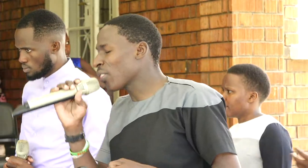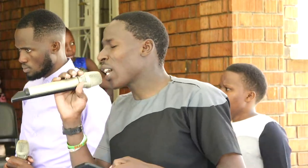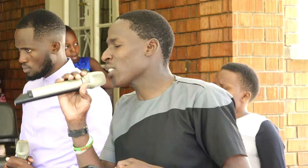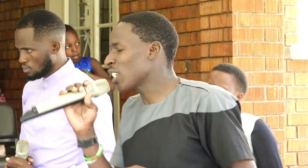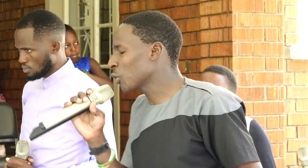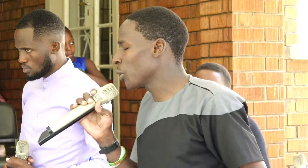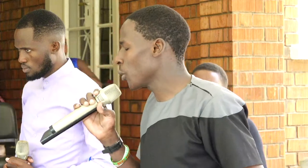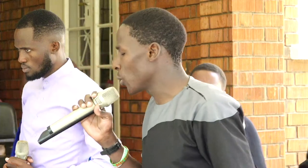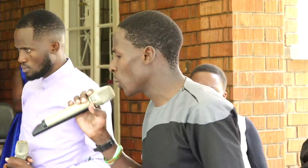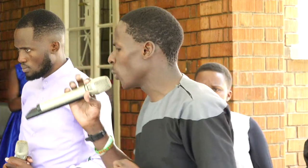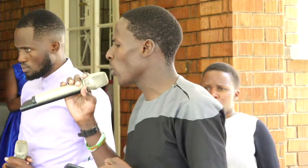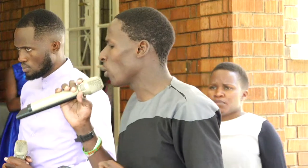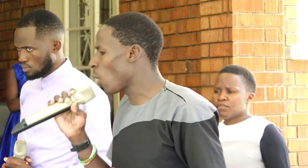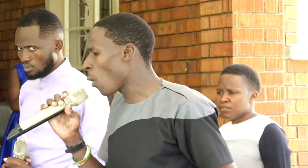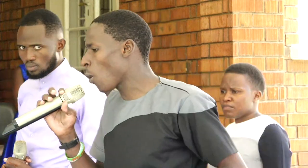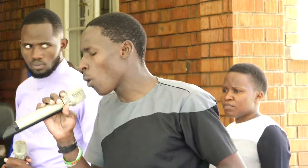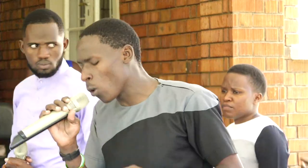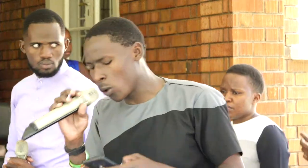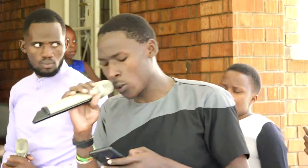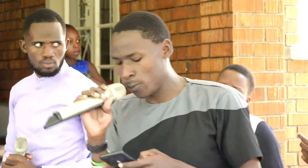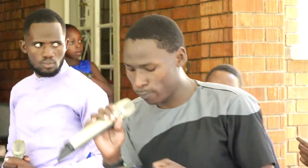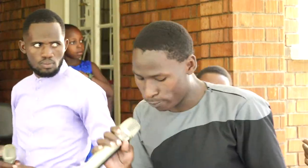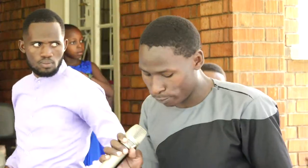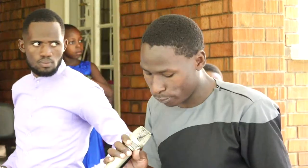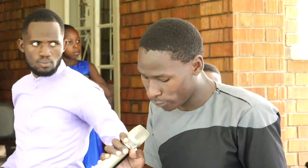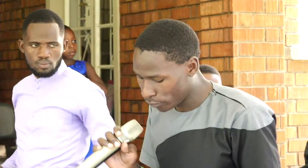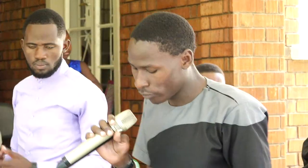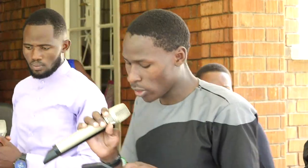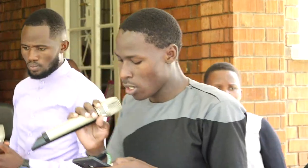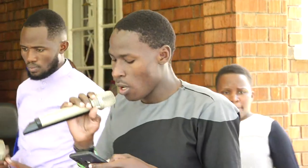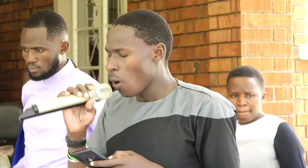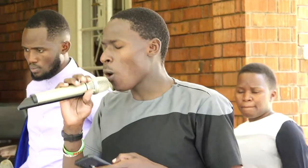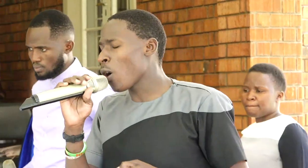Praise and thanks unto you, Lord.